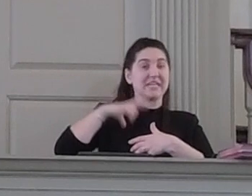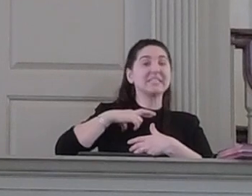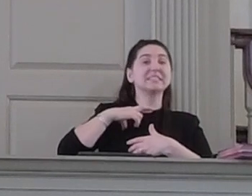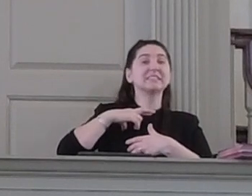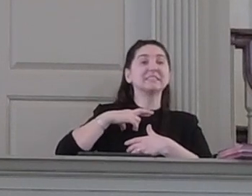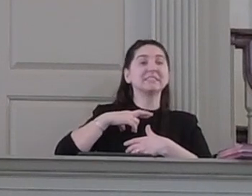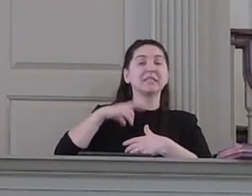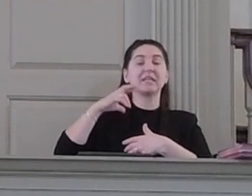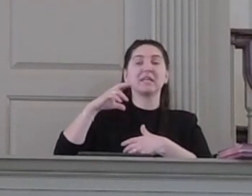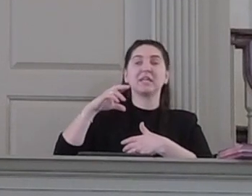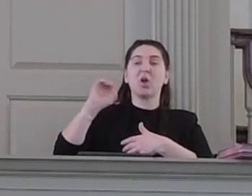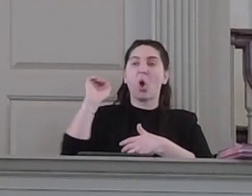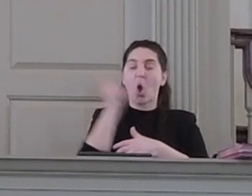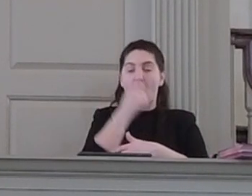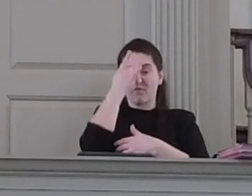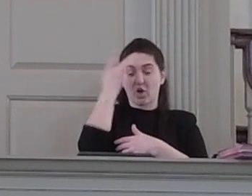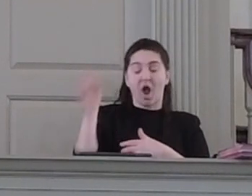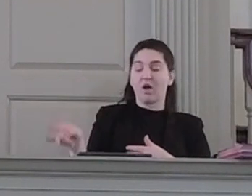were all forgotten.